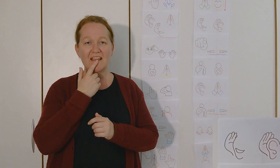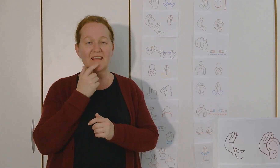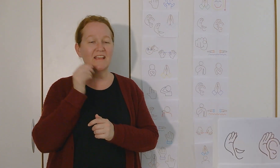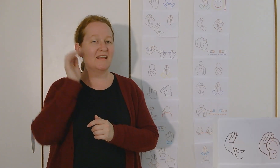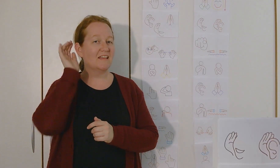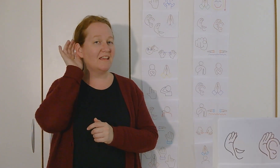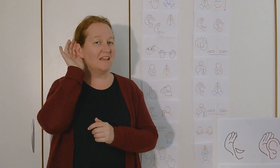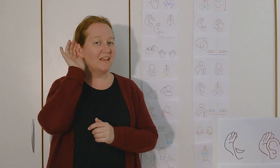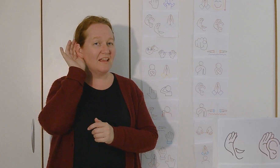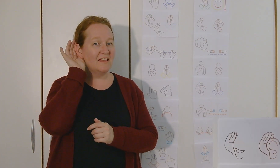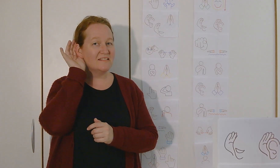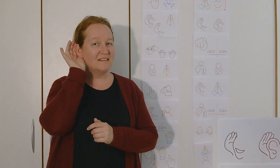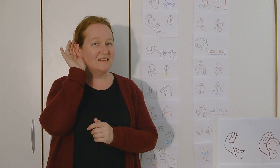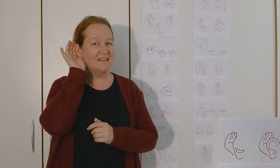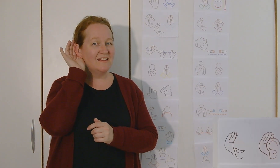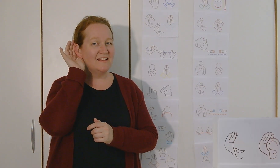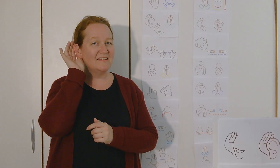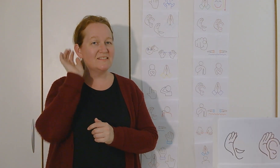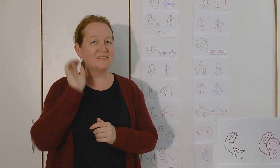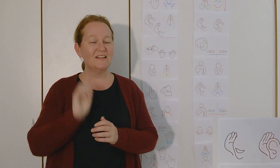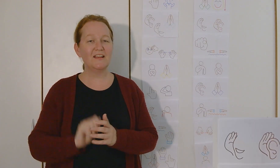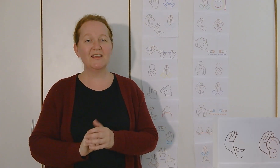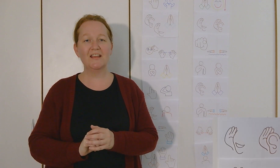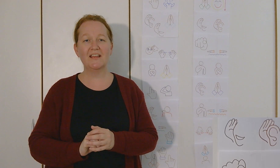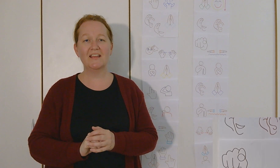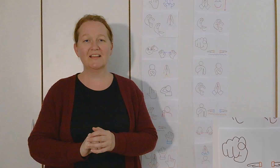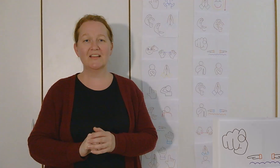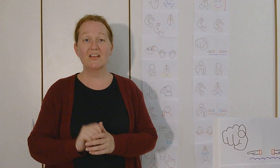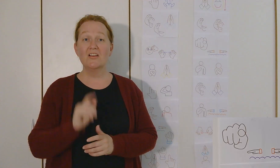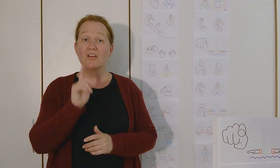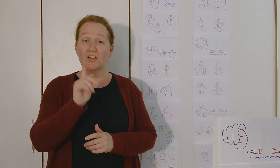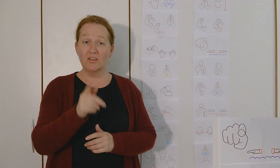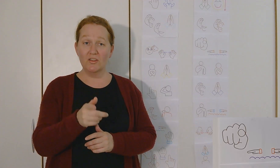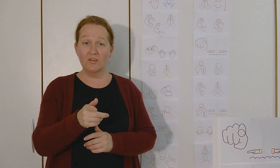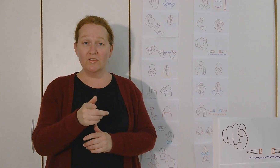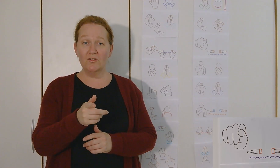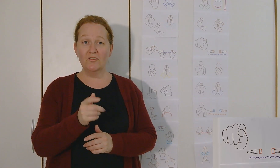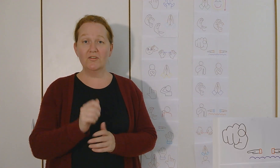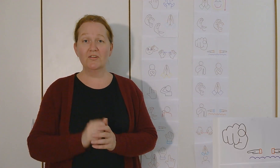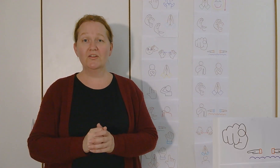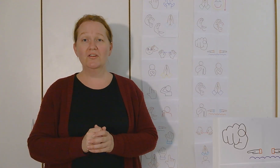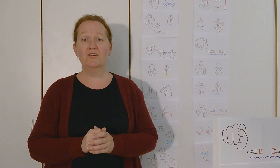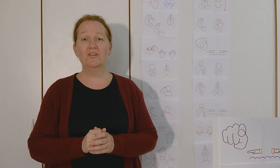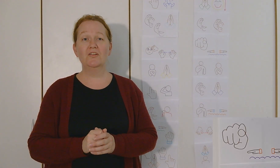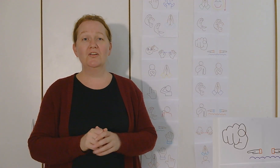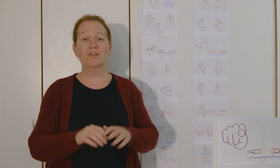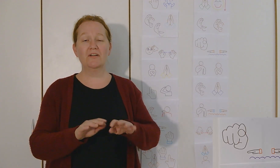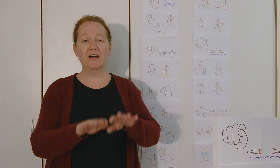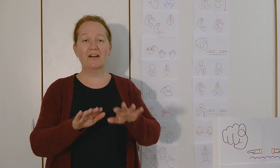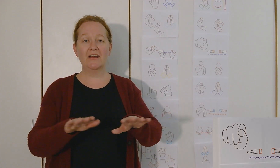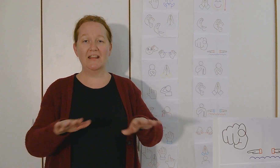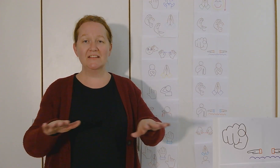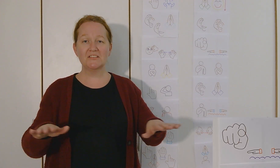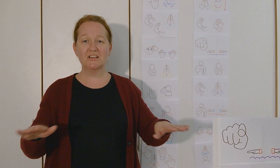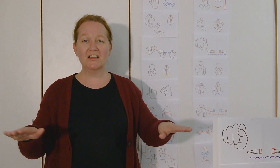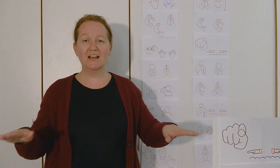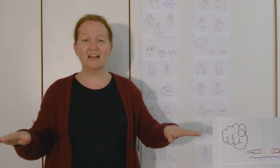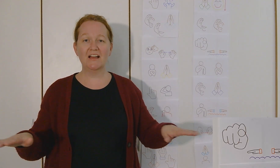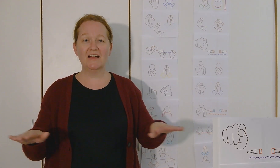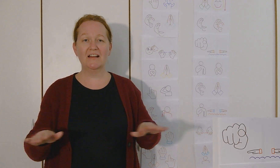Speak, he is listening. You are his